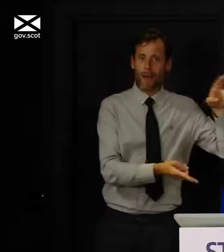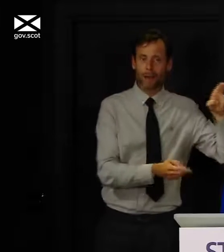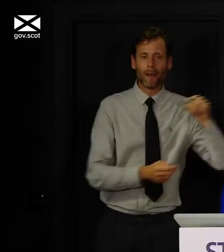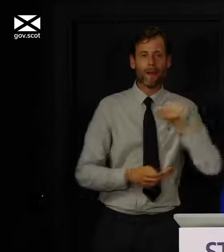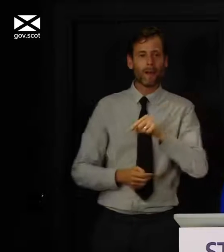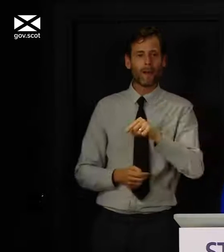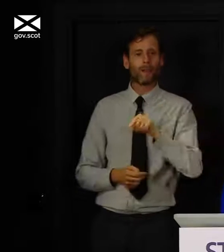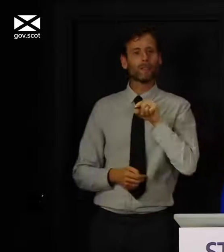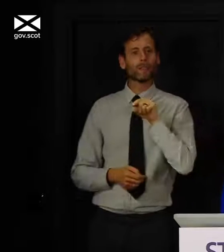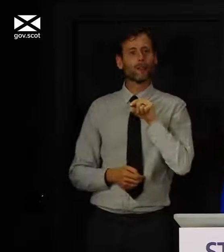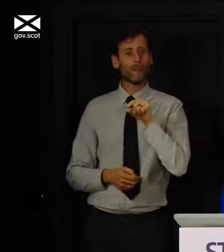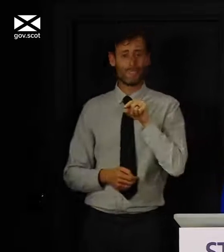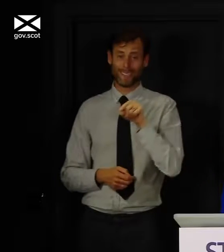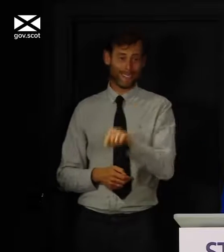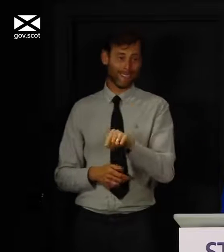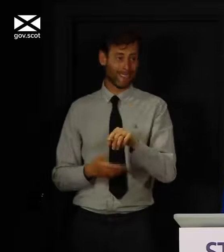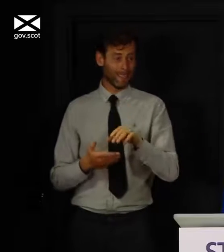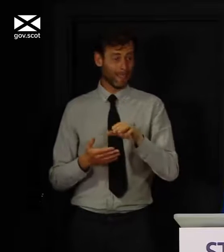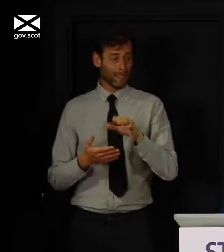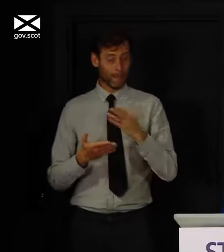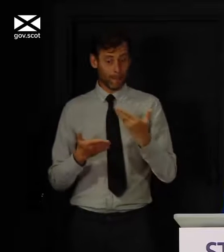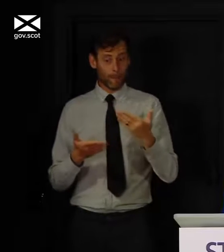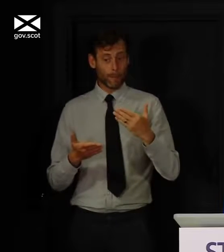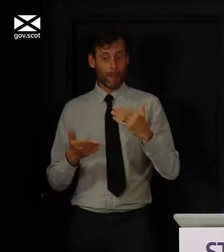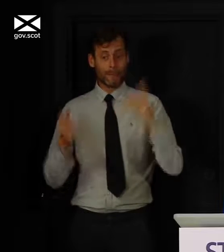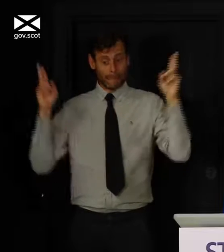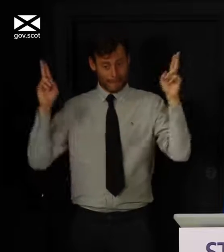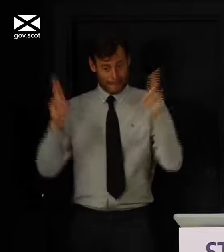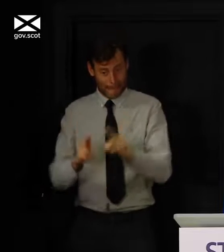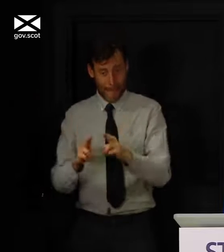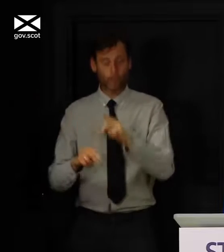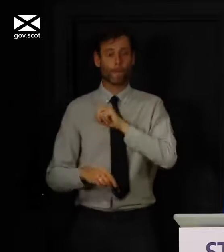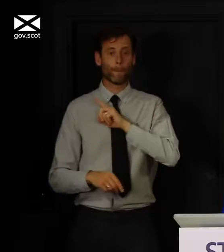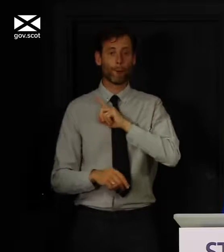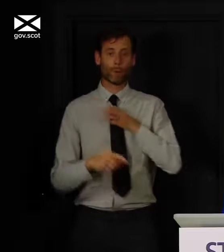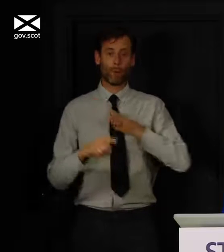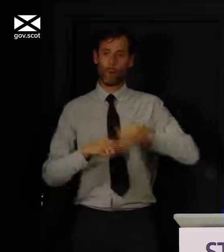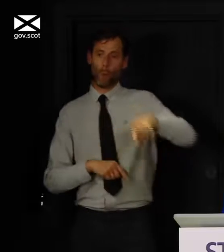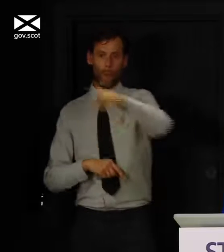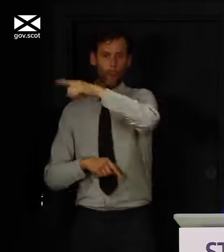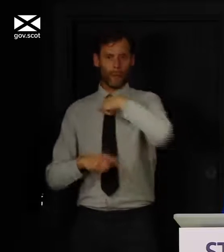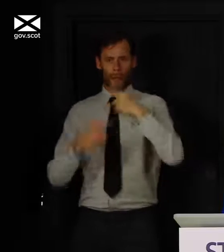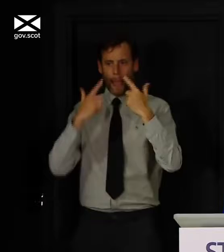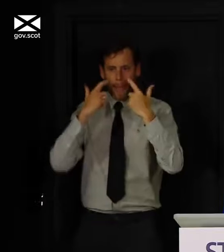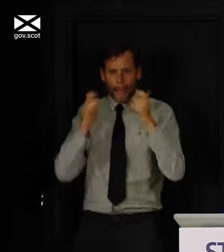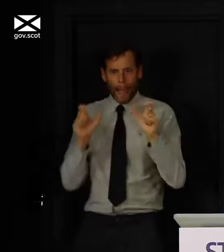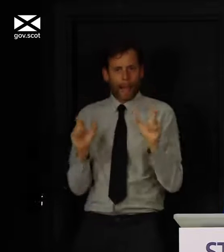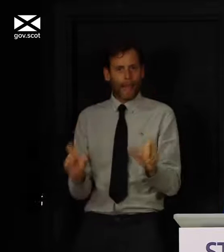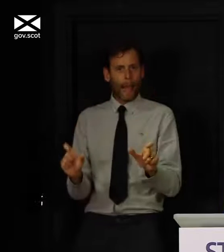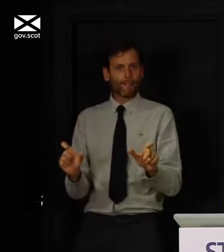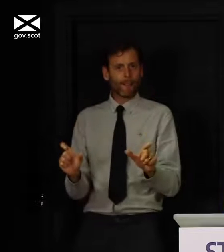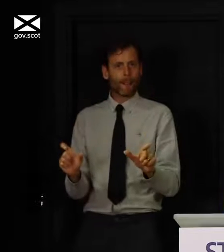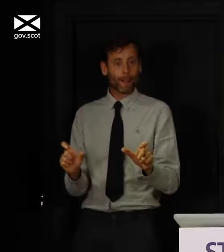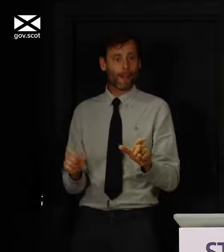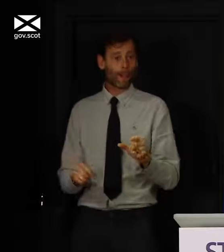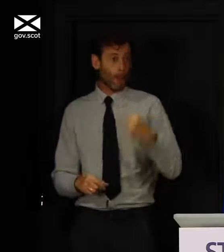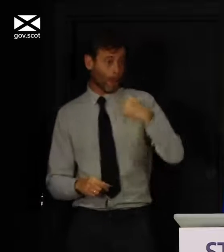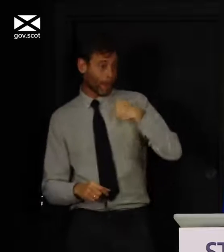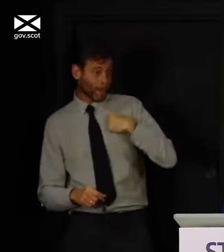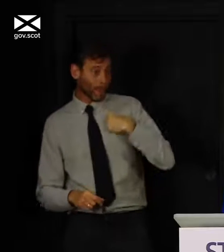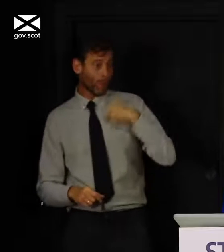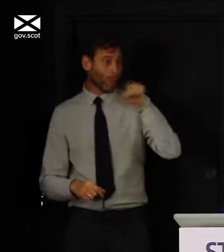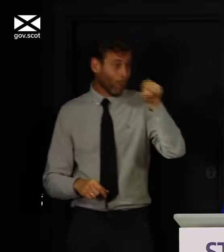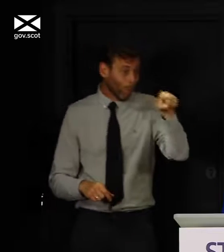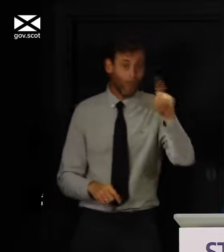applies overall to the progress that we've made. We said not so long ago that we have made you, the